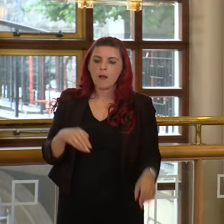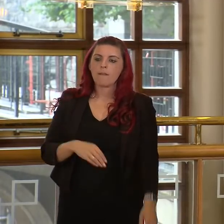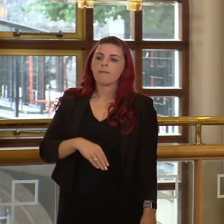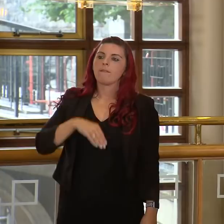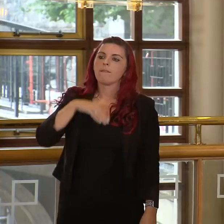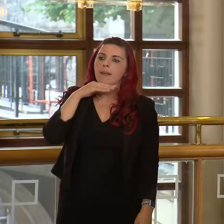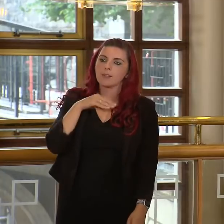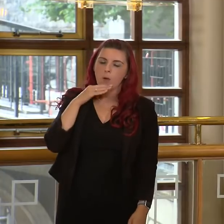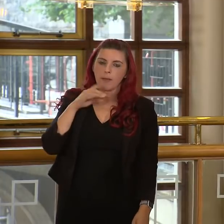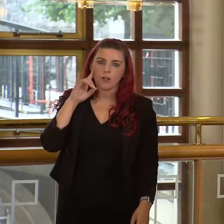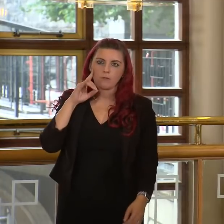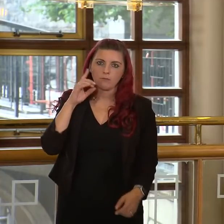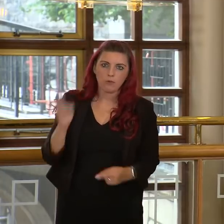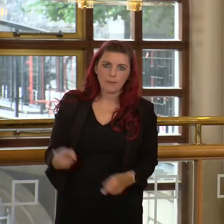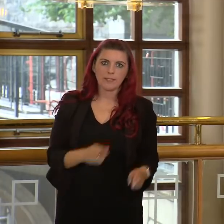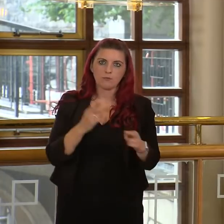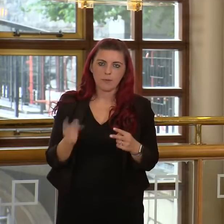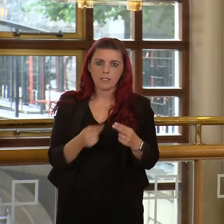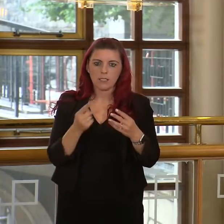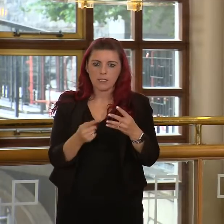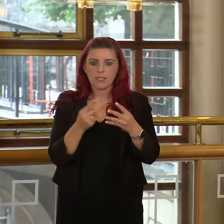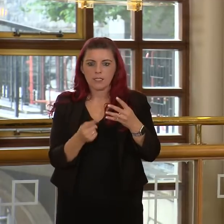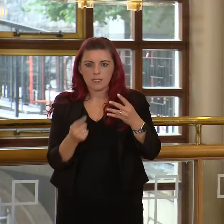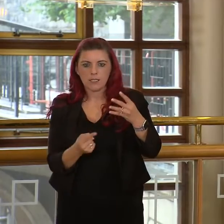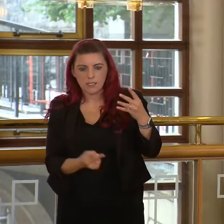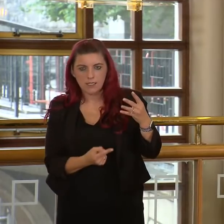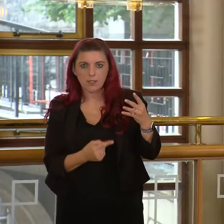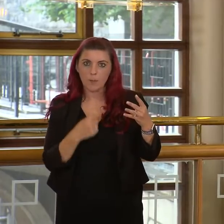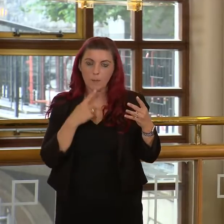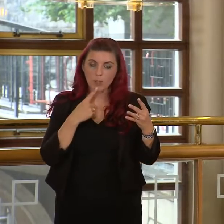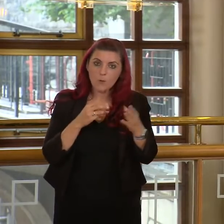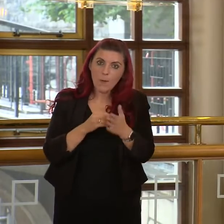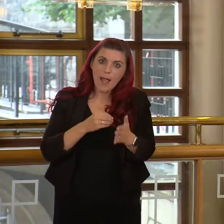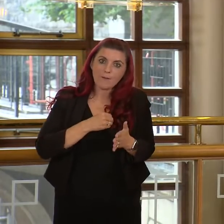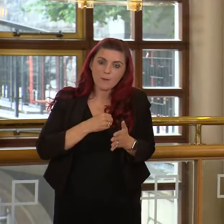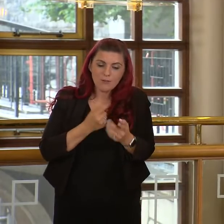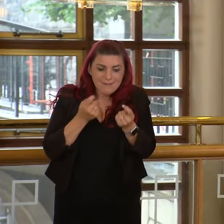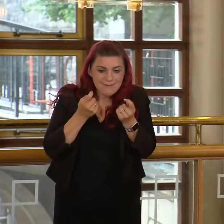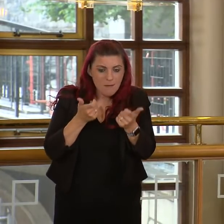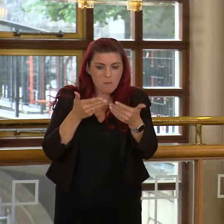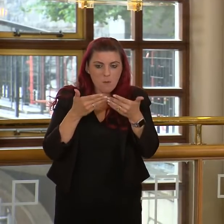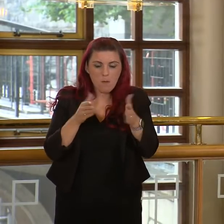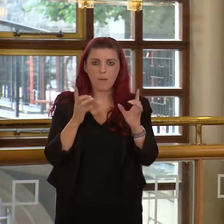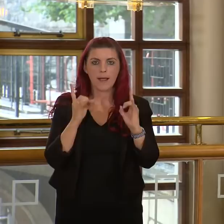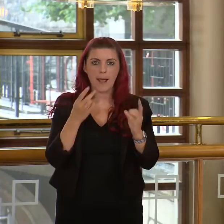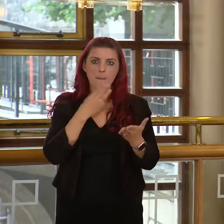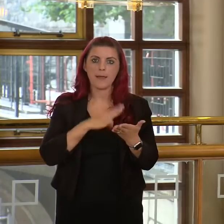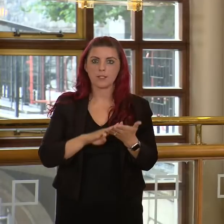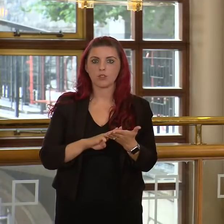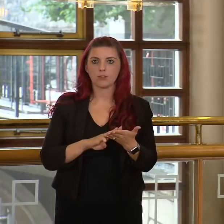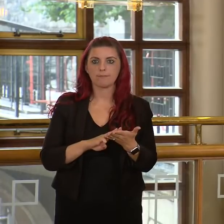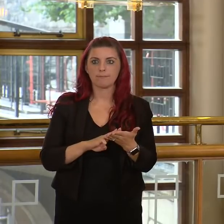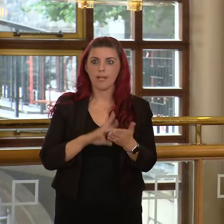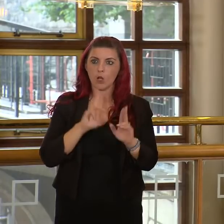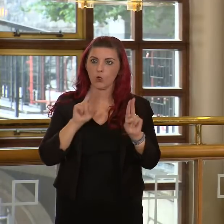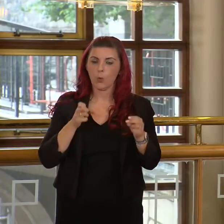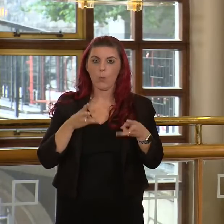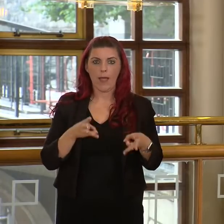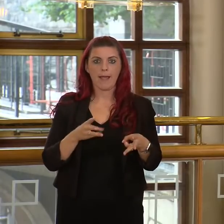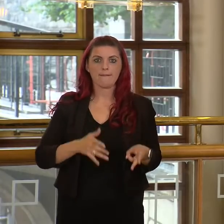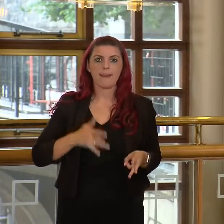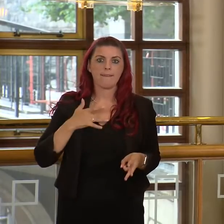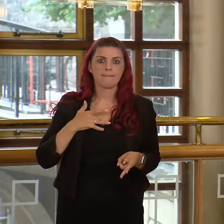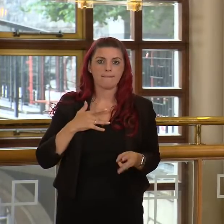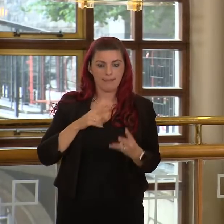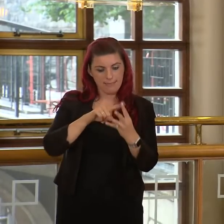us repeat that mantra, but that's what's brought us to this point. Those simple public health messages, that new way of living, they're going to be